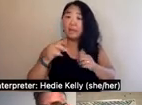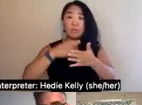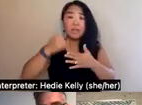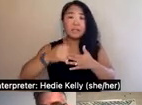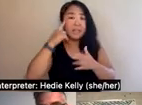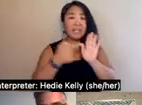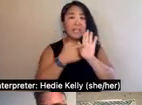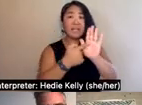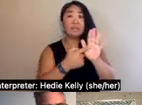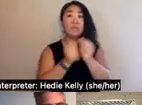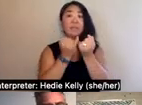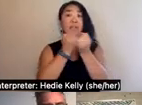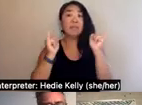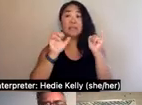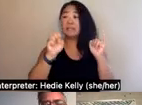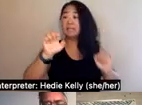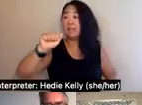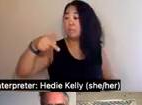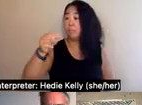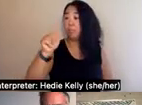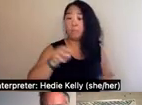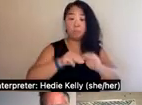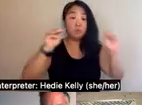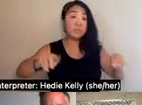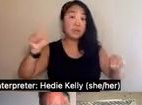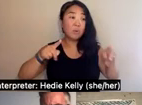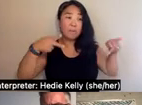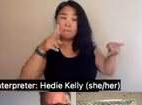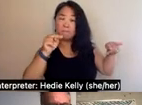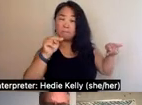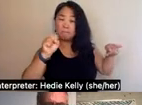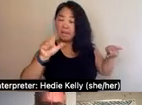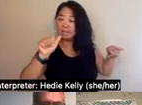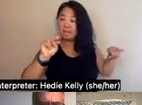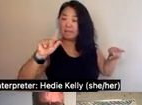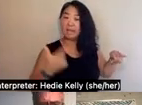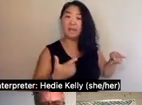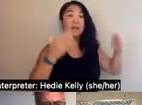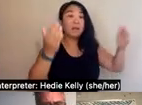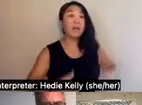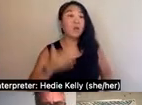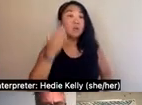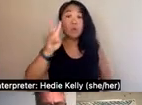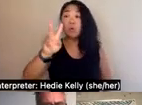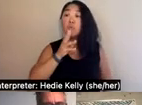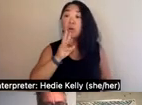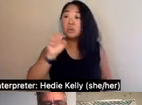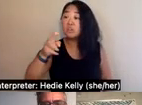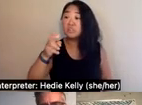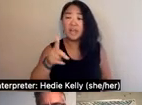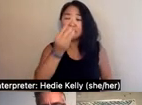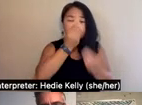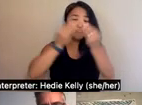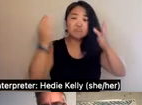Independent Seaport Museum on Penn's Landing. And so taking the watershed, the water doesn't, of course, care about borders,